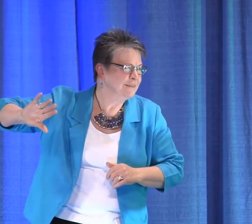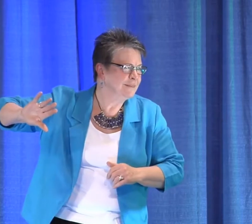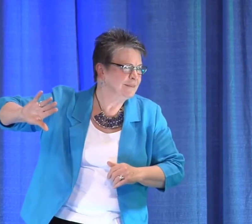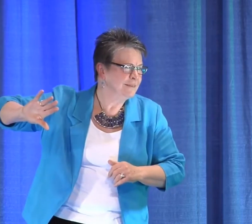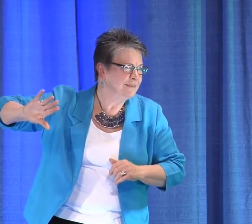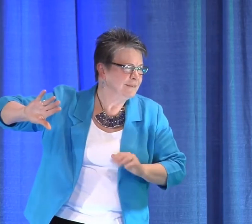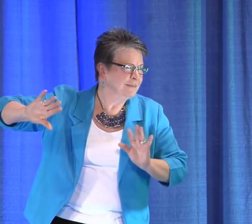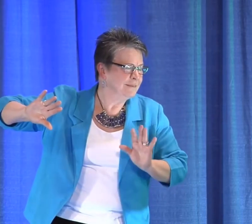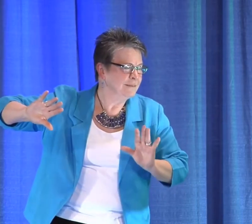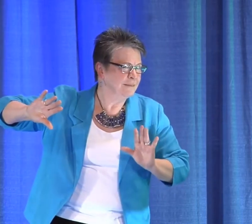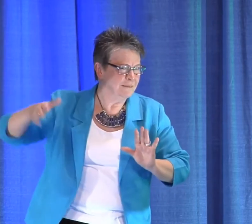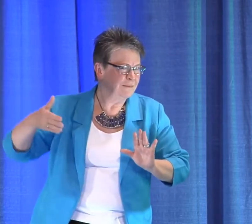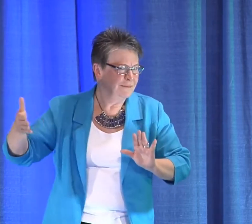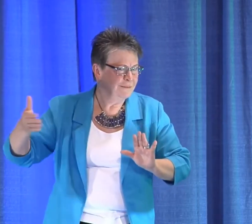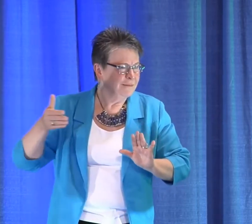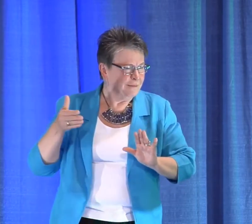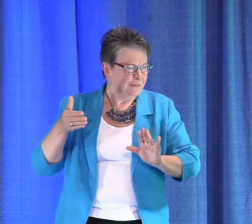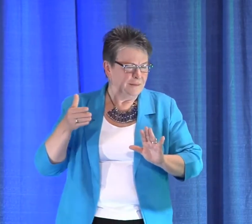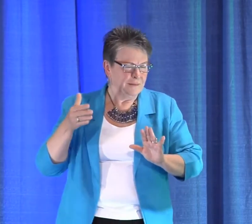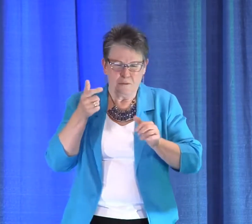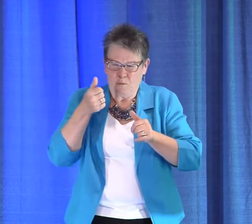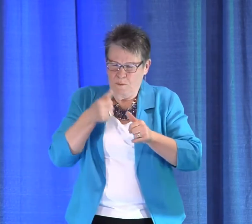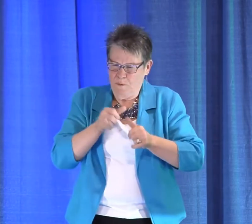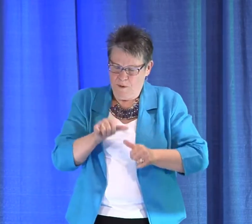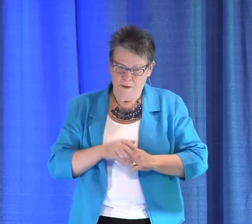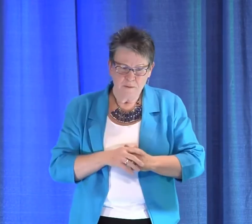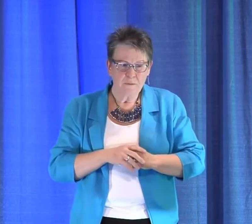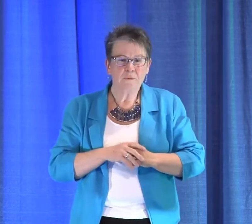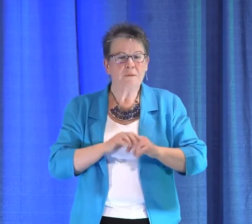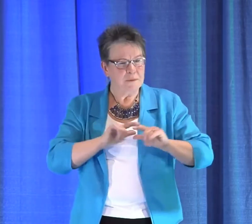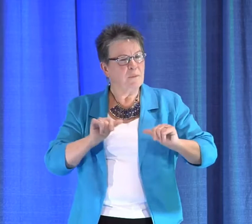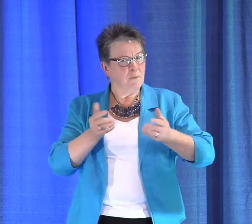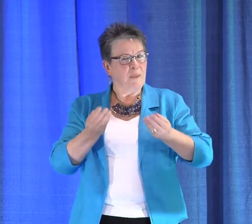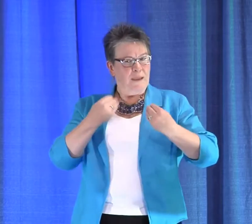It's important that we don't push them to the side and we welcome them.